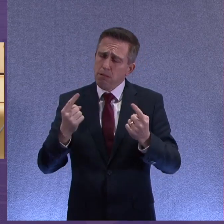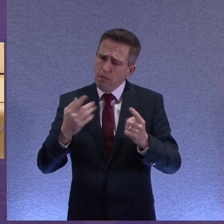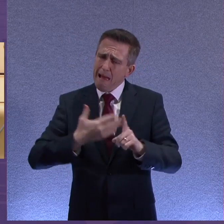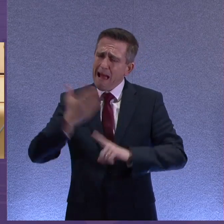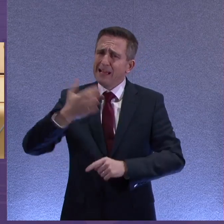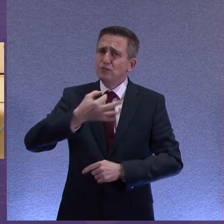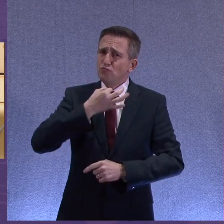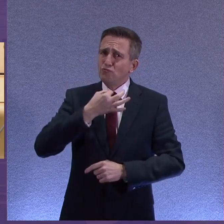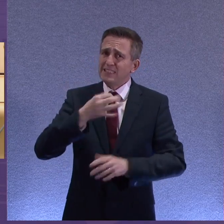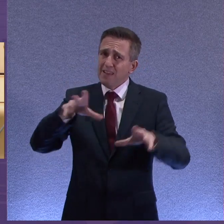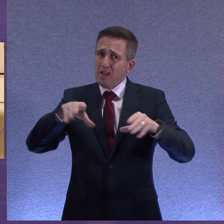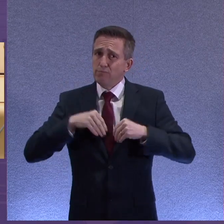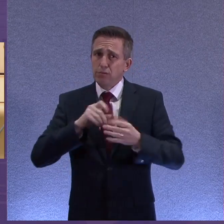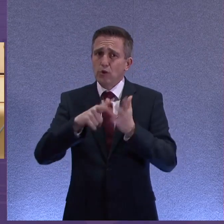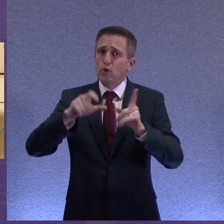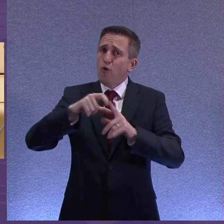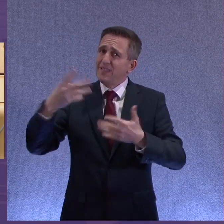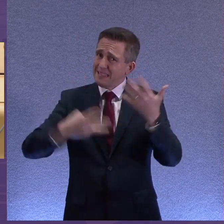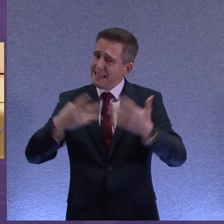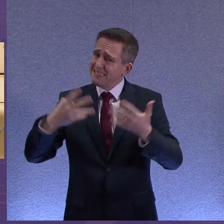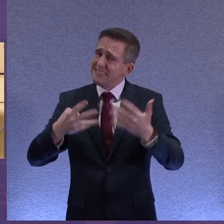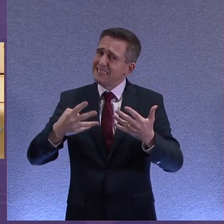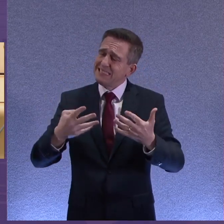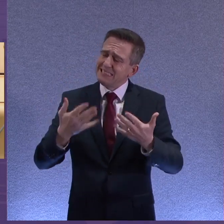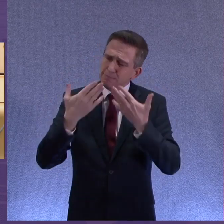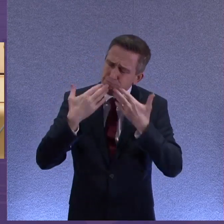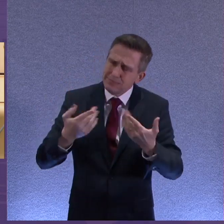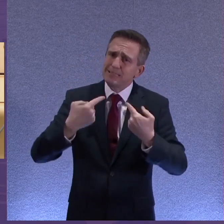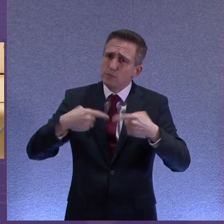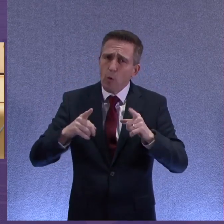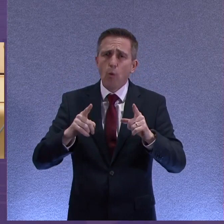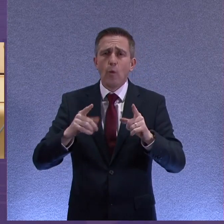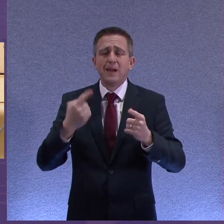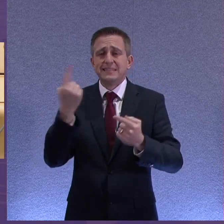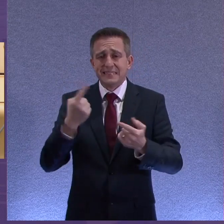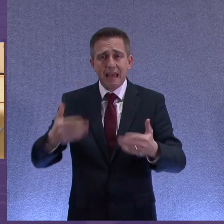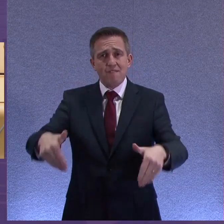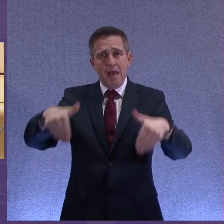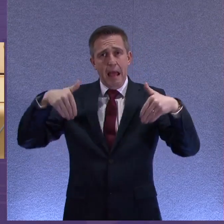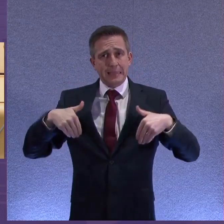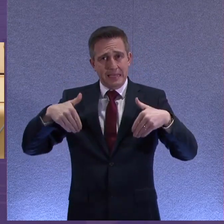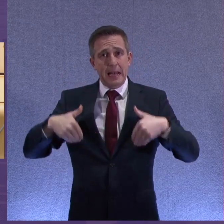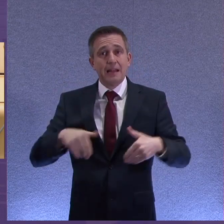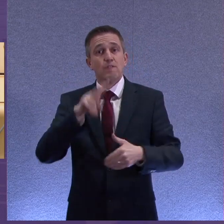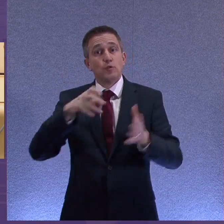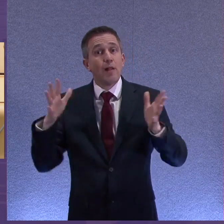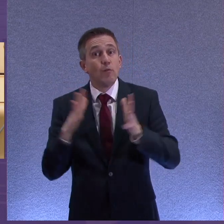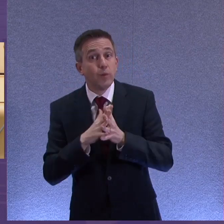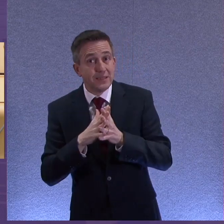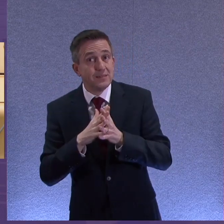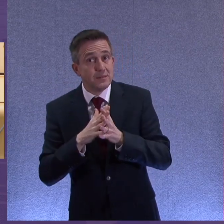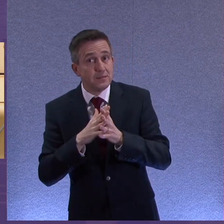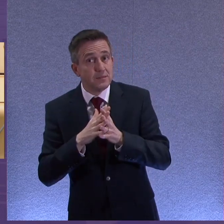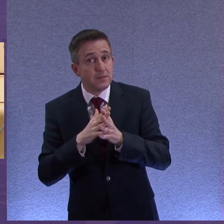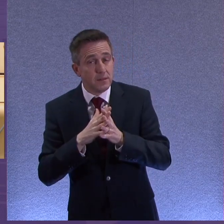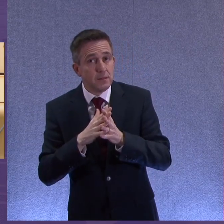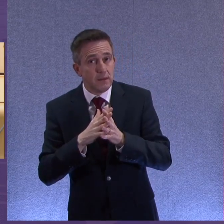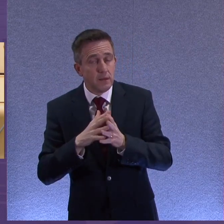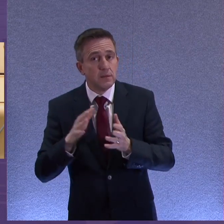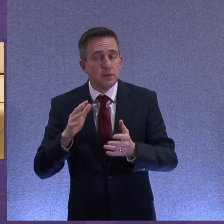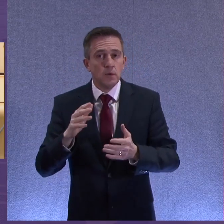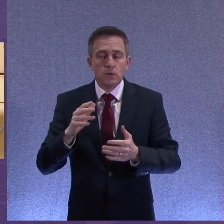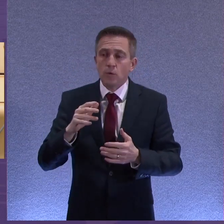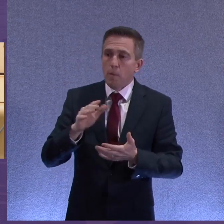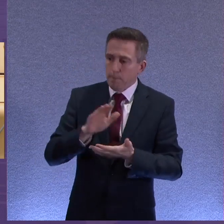from COVID-19 to self-isolate for the next 12 weeks. This includes being as far as possible from